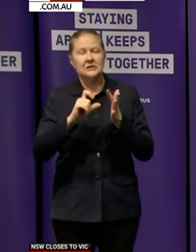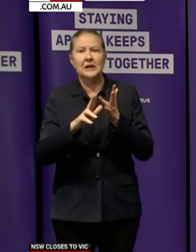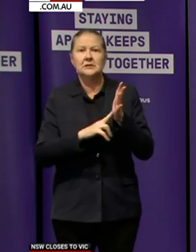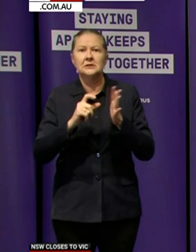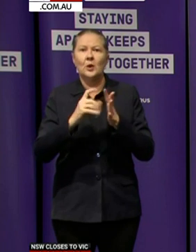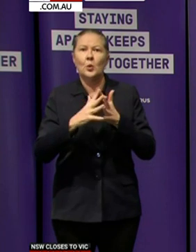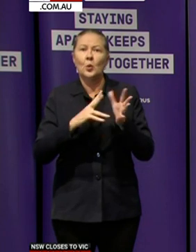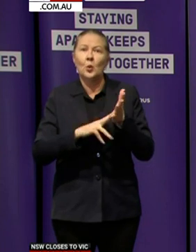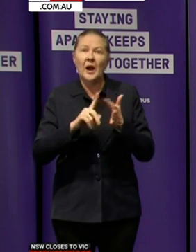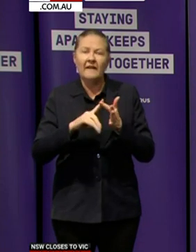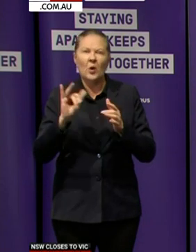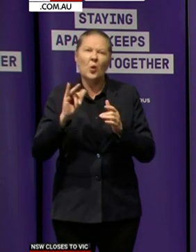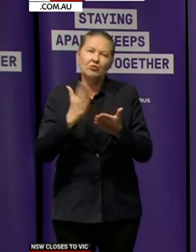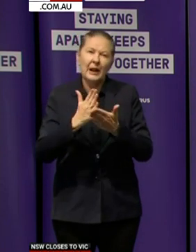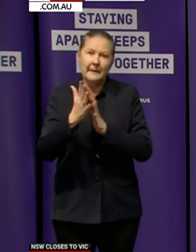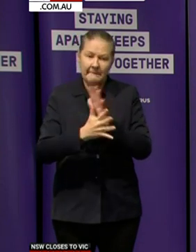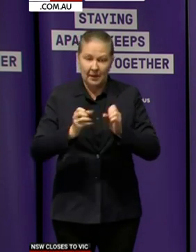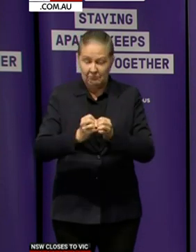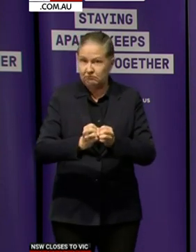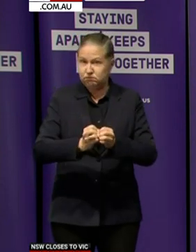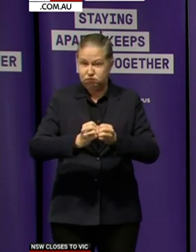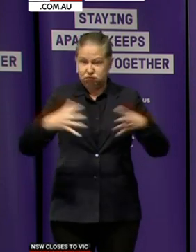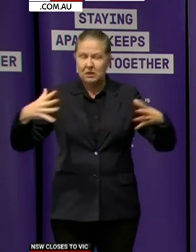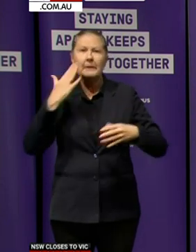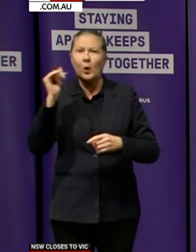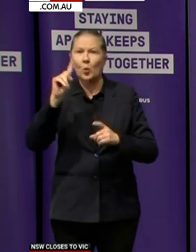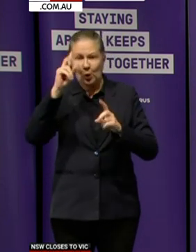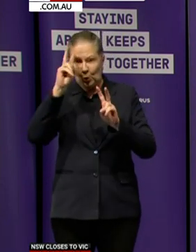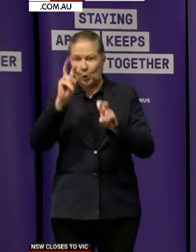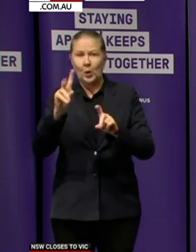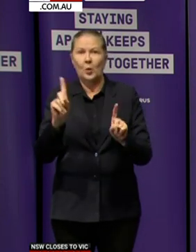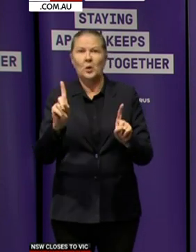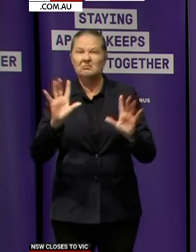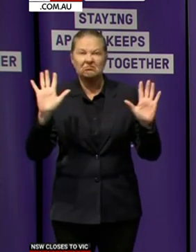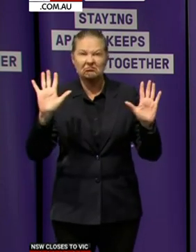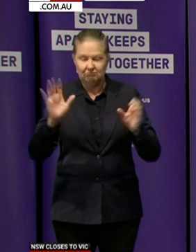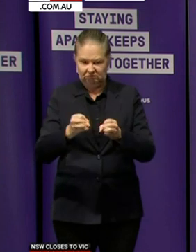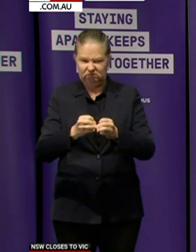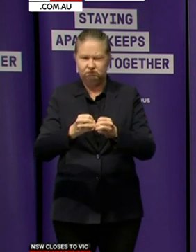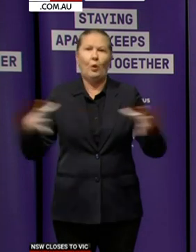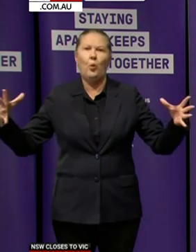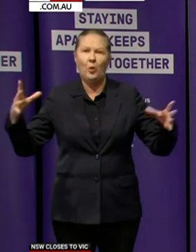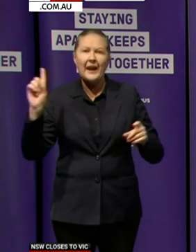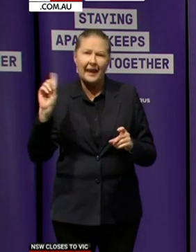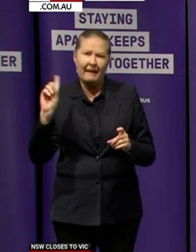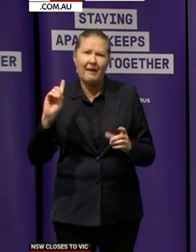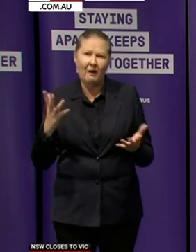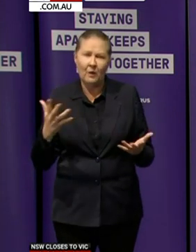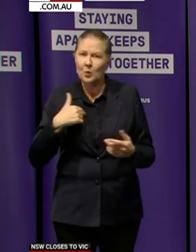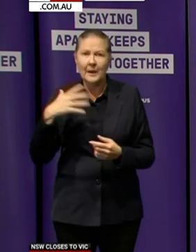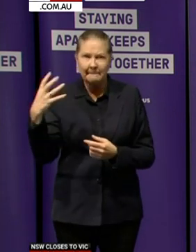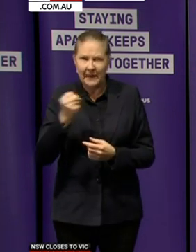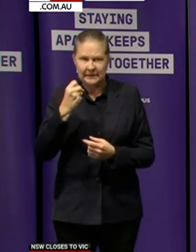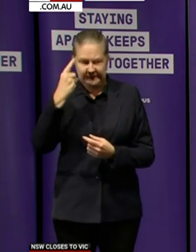what people want to call this is entirely irrelevant. We have to be realistic about the circumstances that we